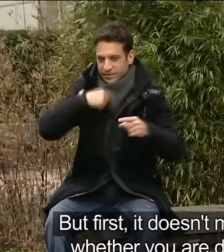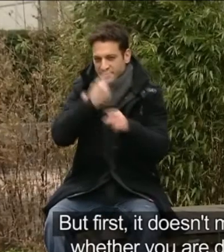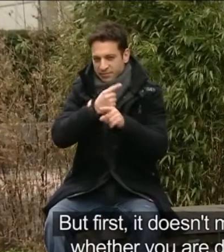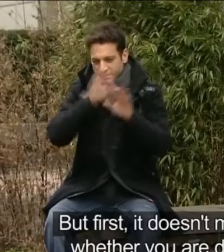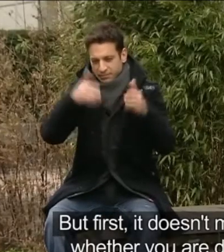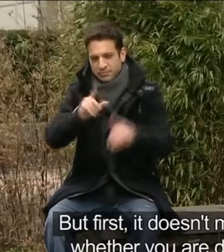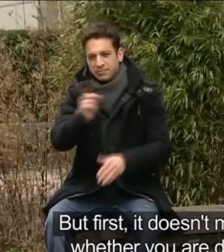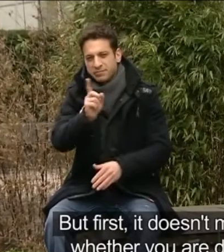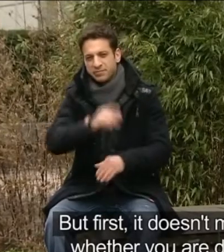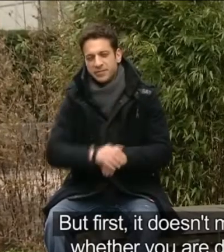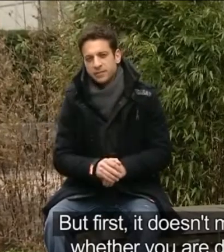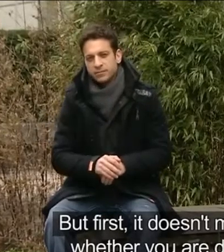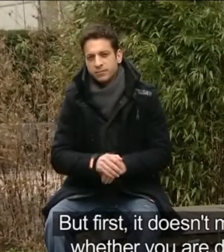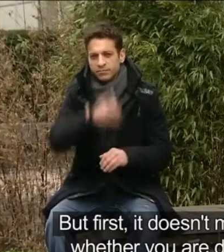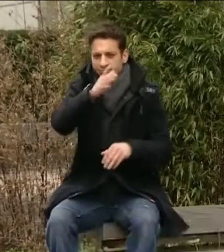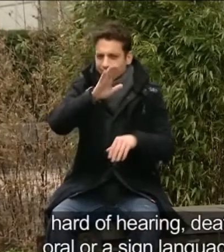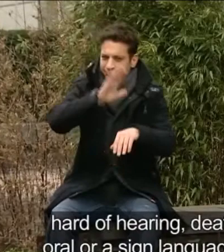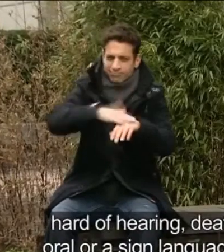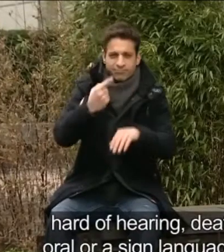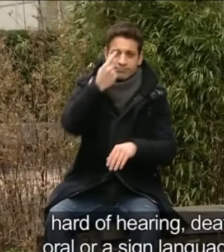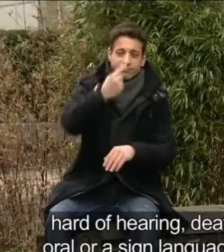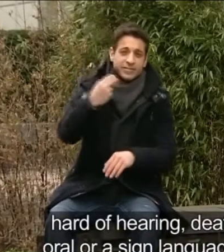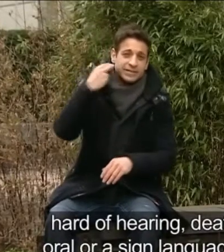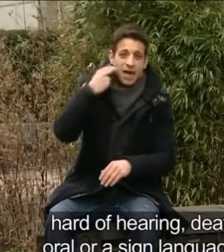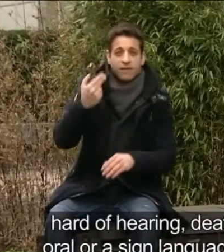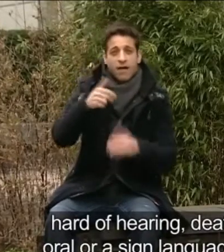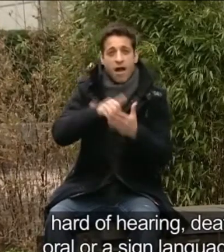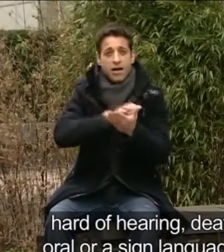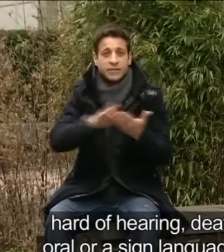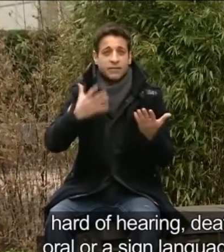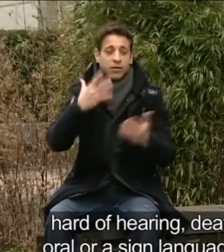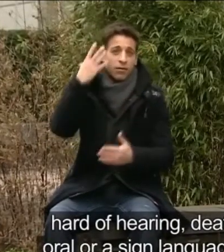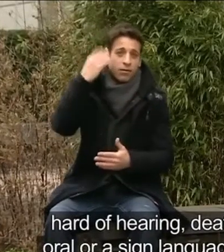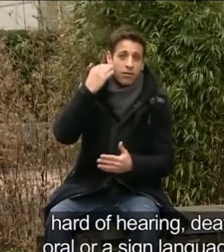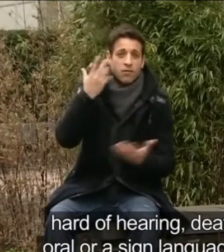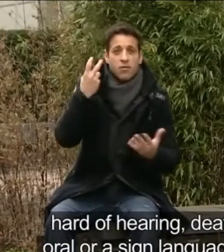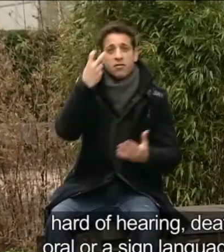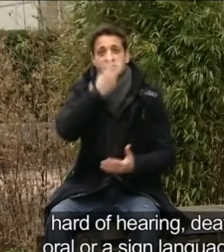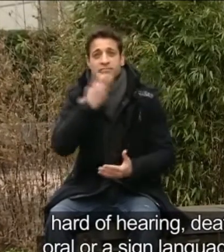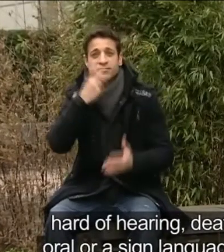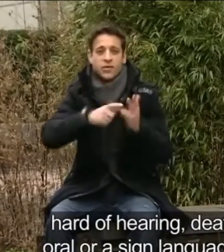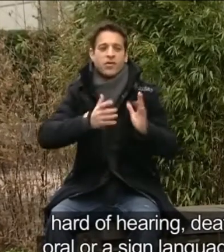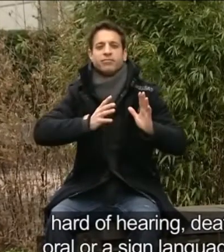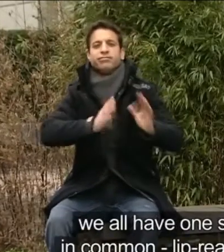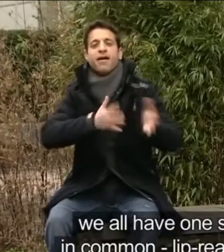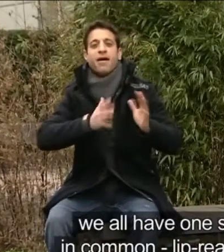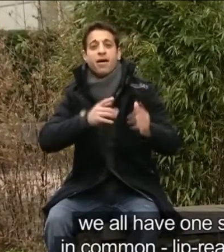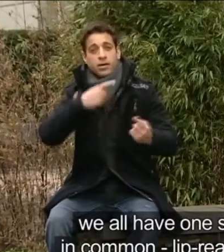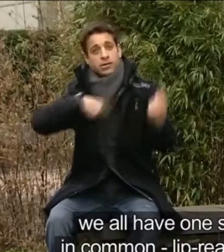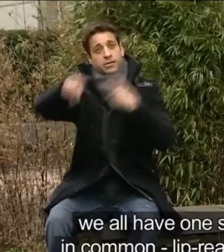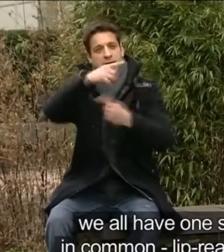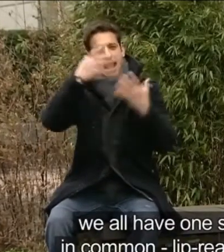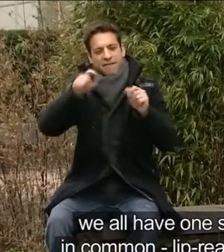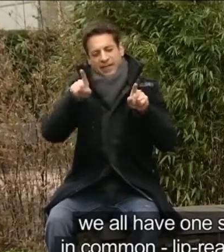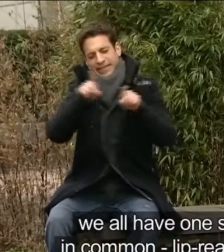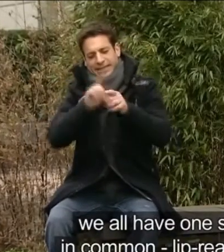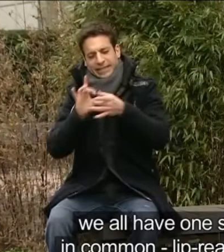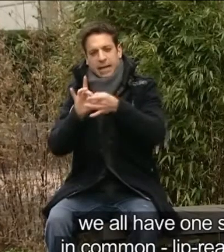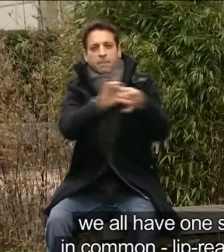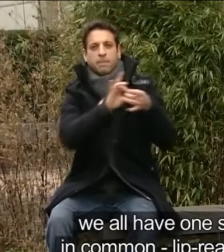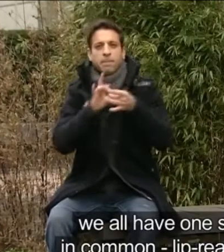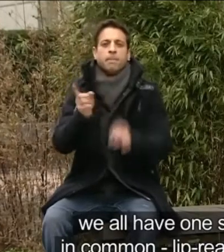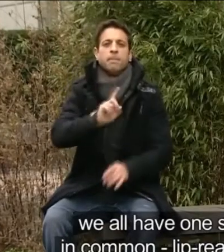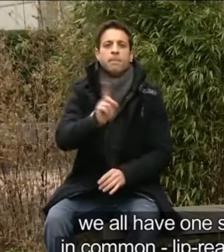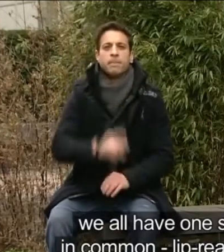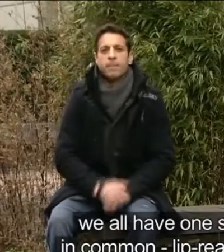But first, it doesn't matter whether you're deaf, hard of hearing, deafened, oral, or a sign language user. We all have one skill